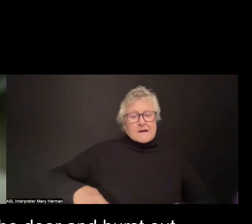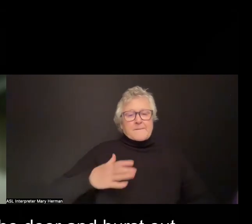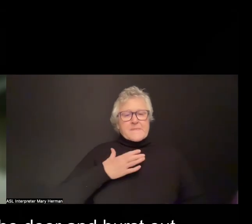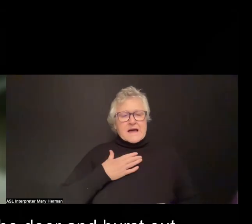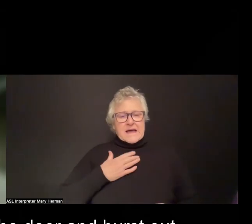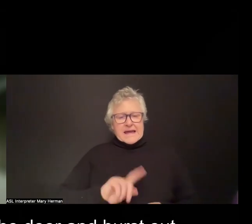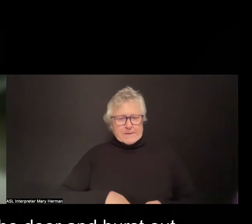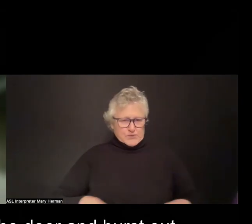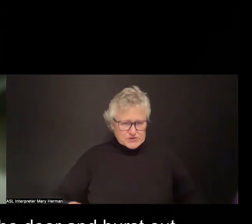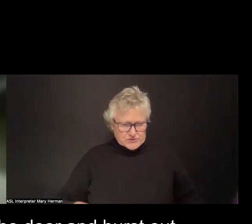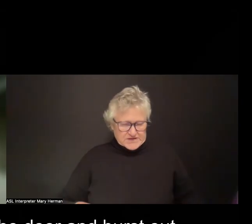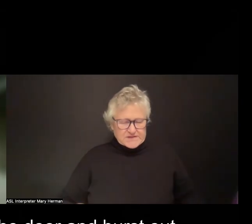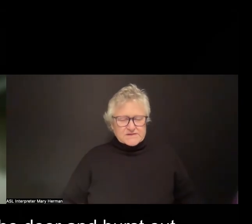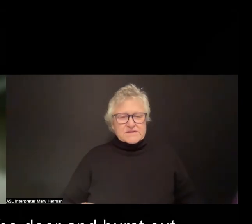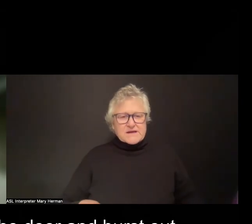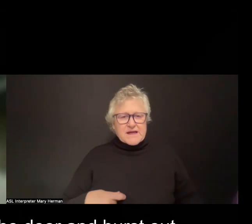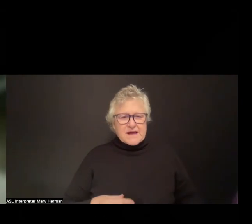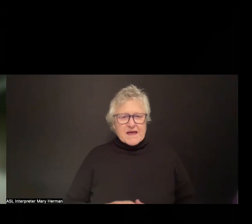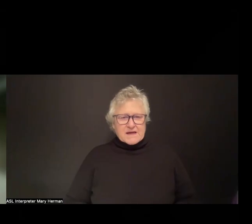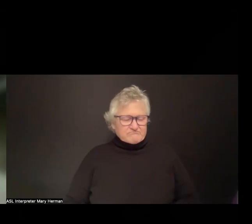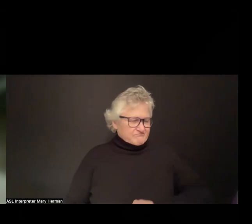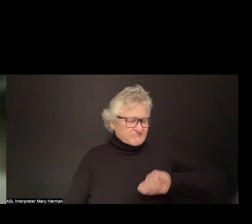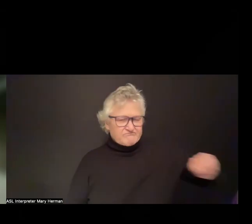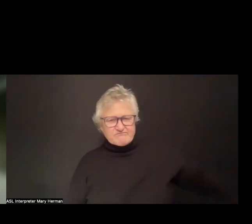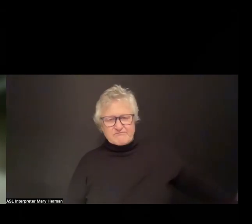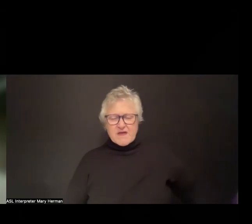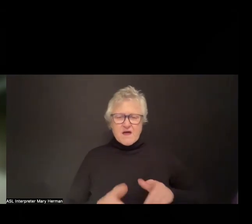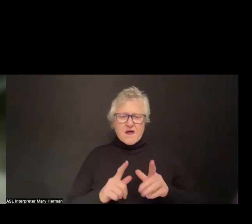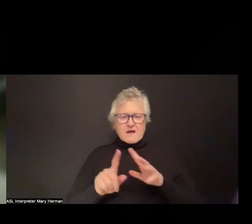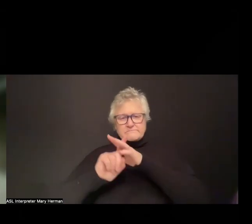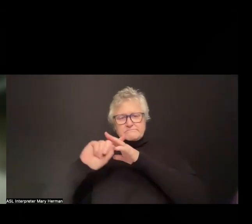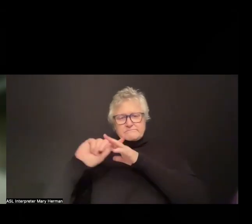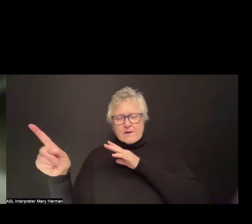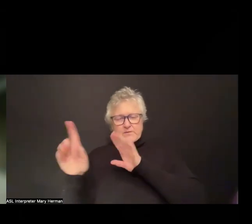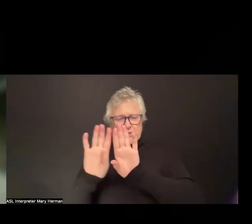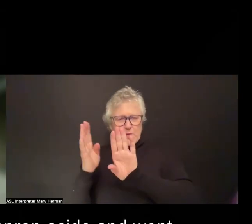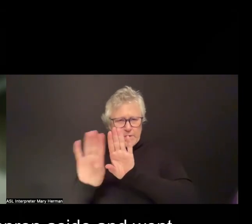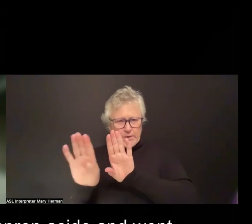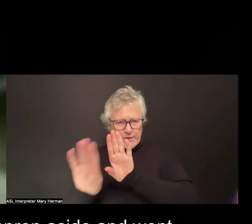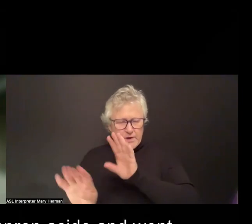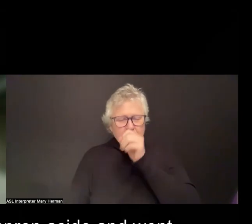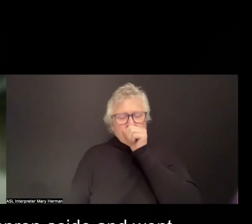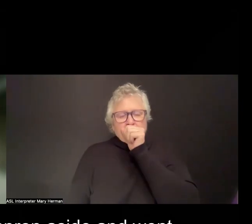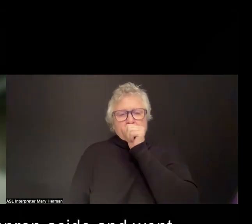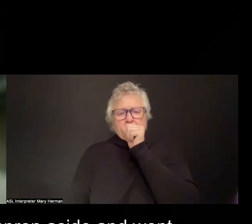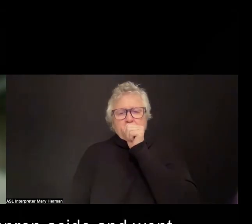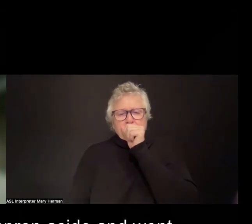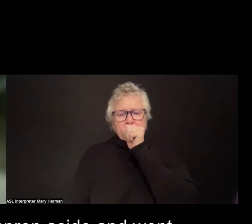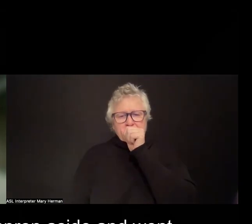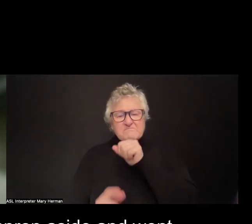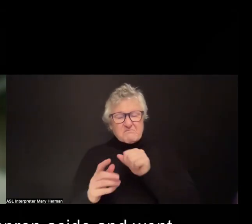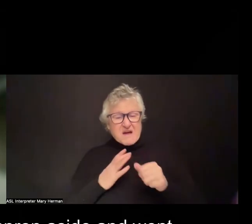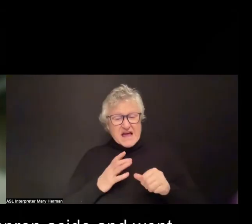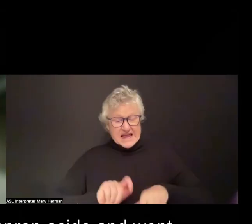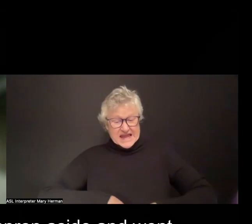burst out onto Fish Street, shoving past knots of boys lounging on the barrels outside. I flung my tangled apron aside and went